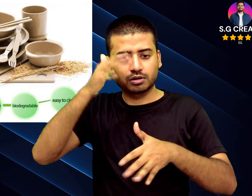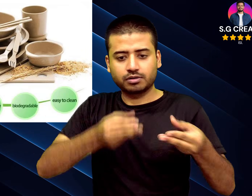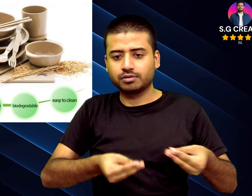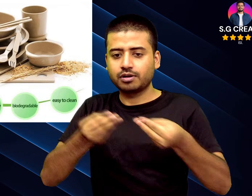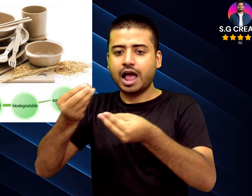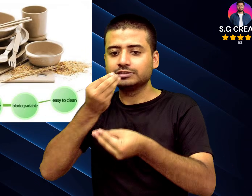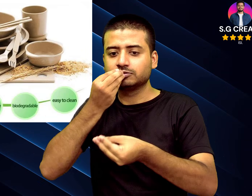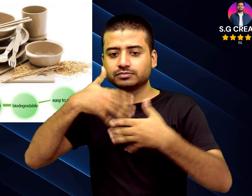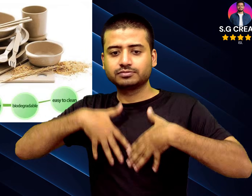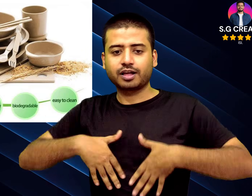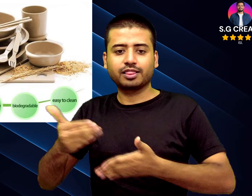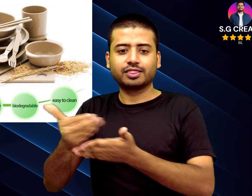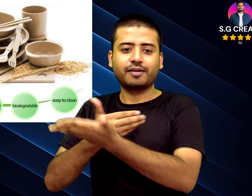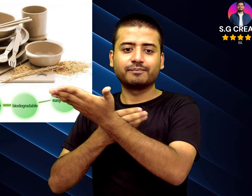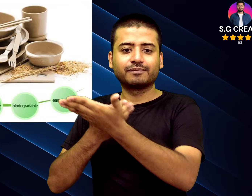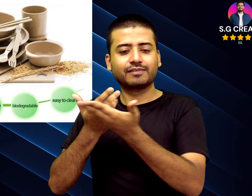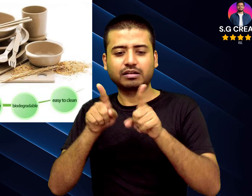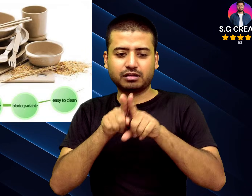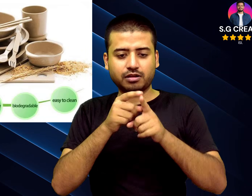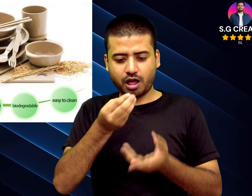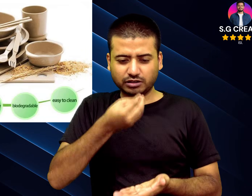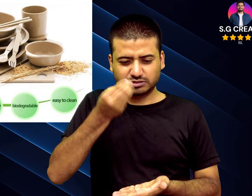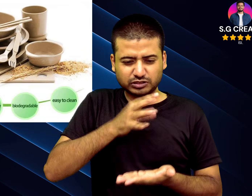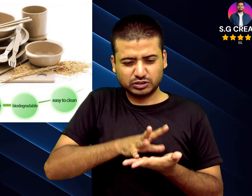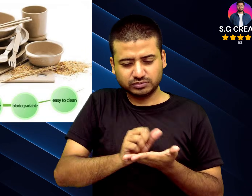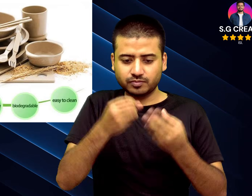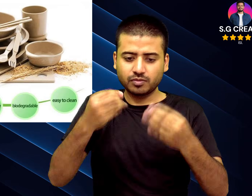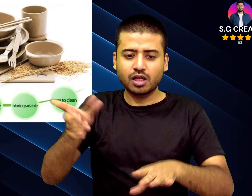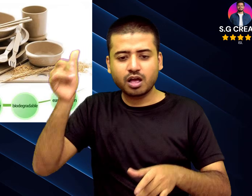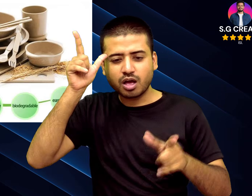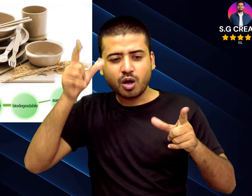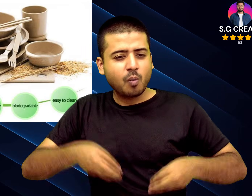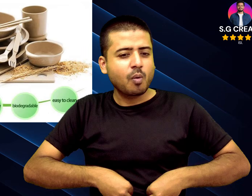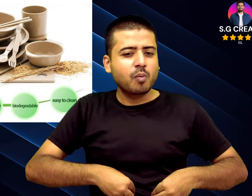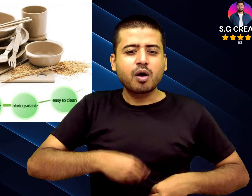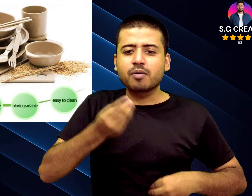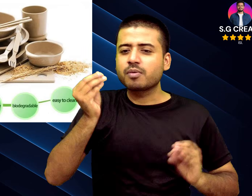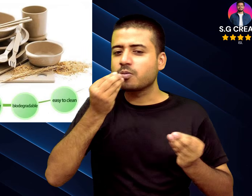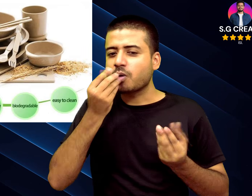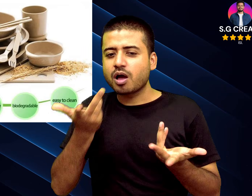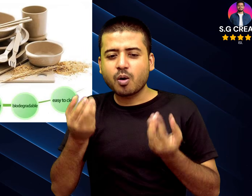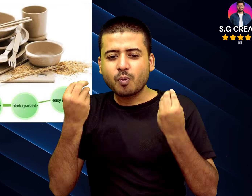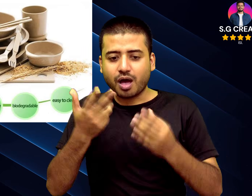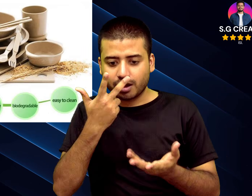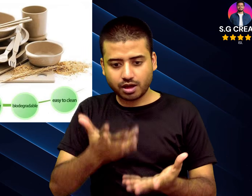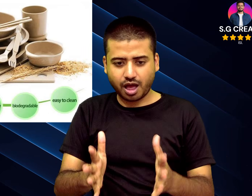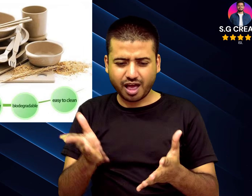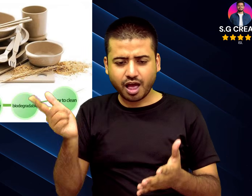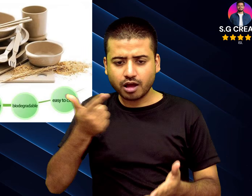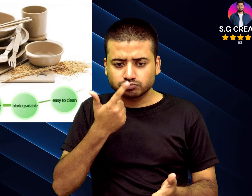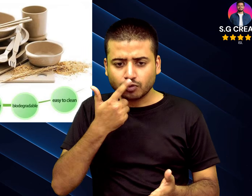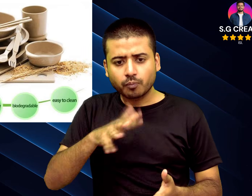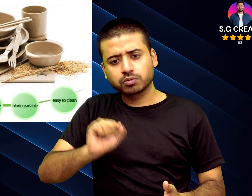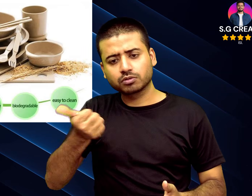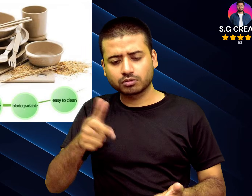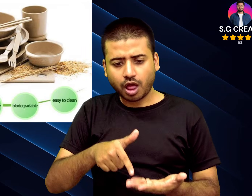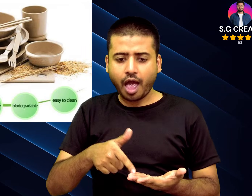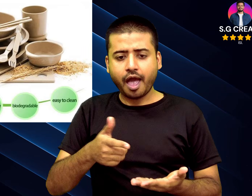the binder are blended in massive industrial mixers under controlled heat to create a homogeneous, dough-like compound or a